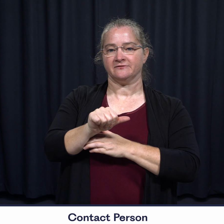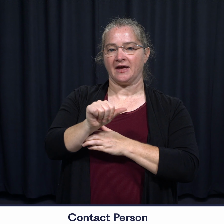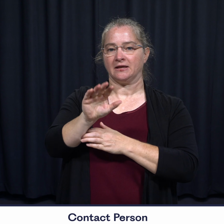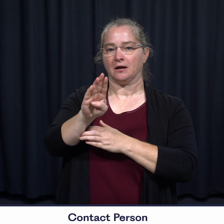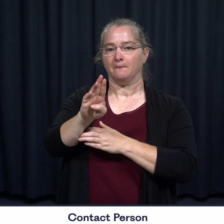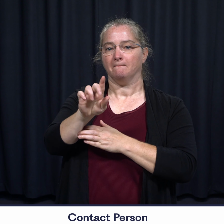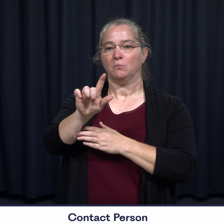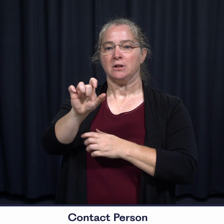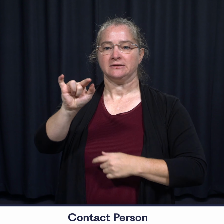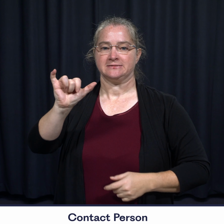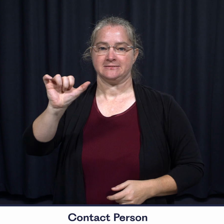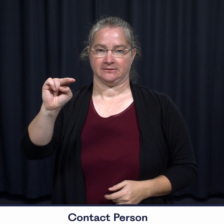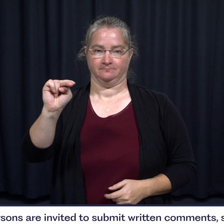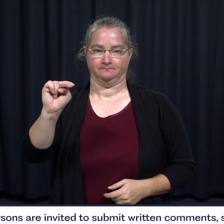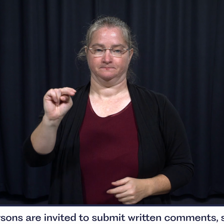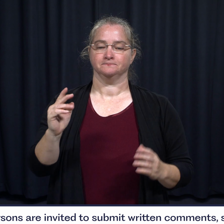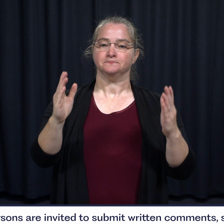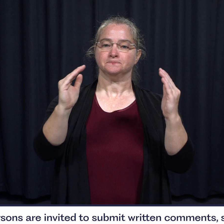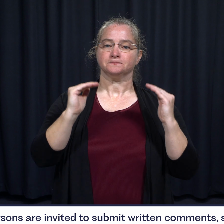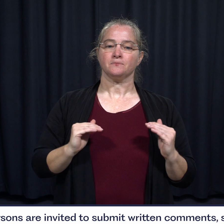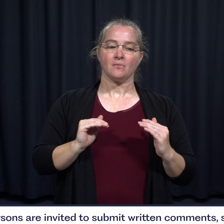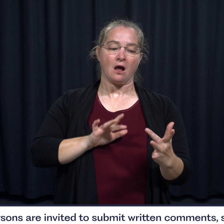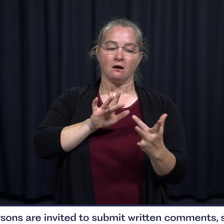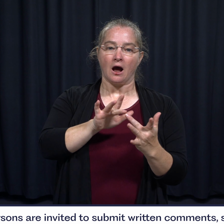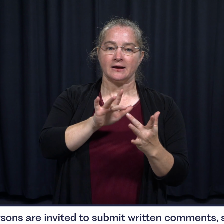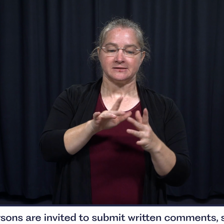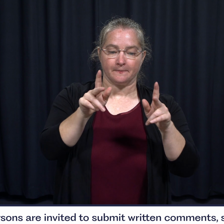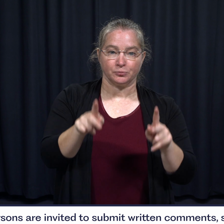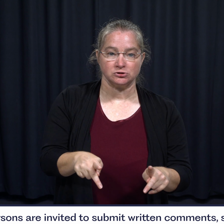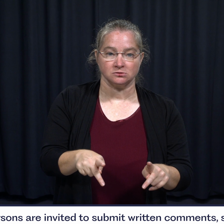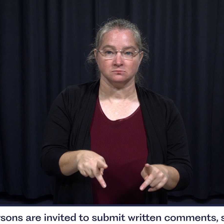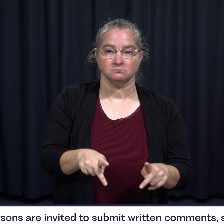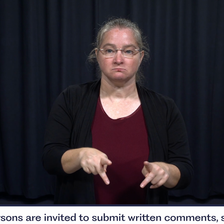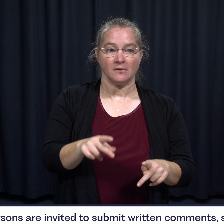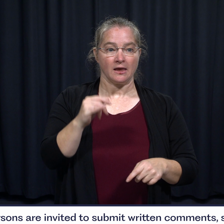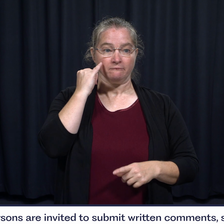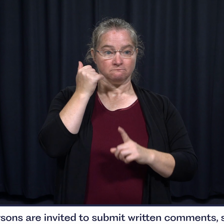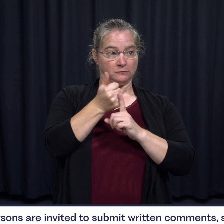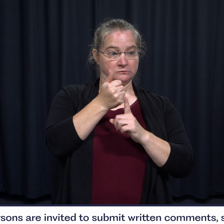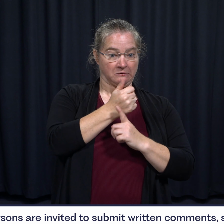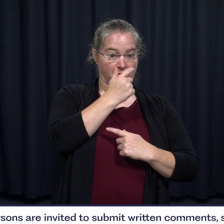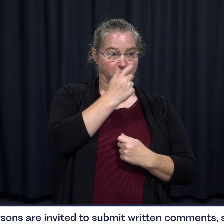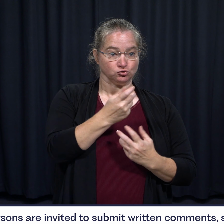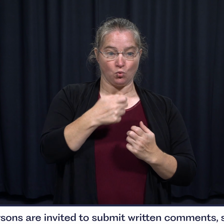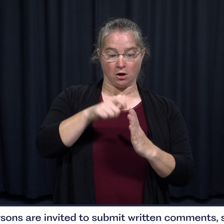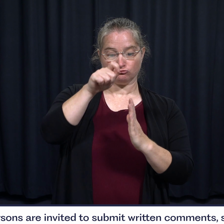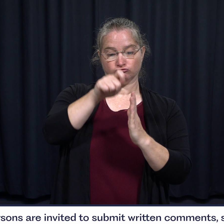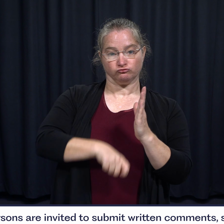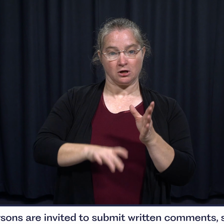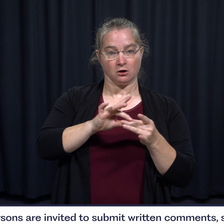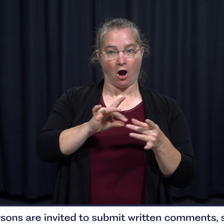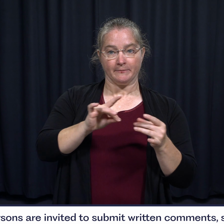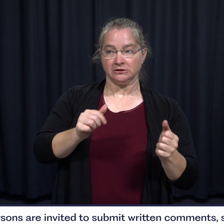Contact person. Interested persons are invited to submit written comments, suggestions,